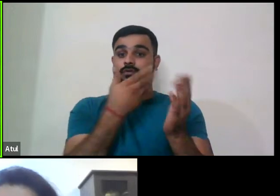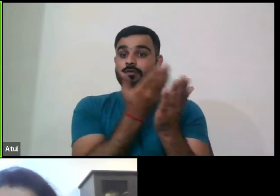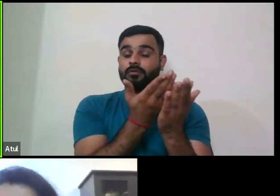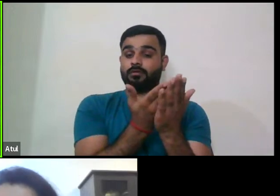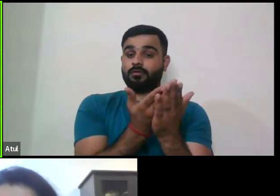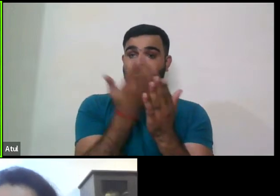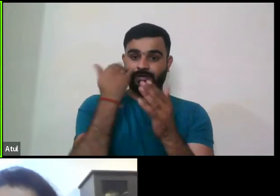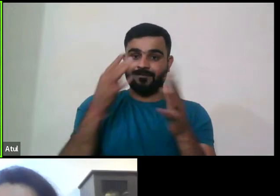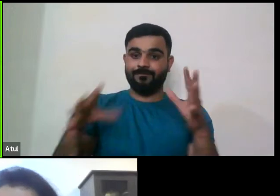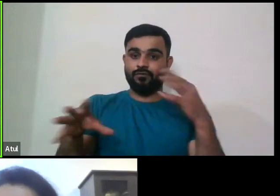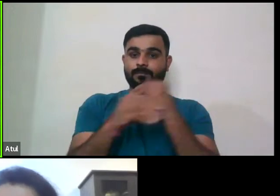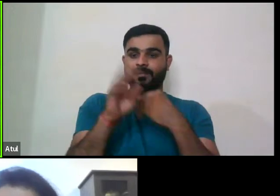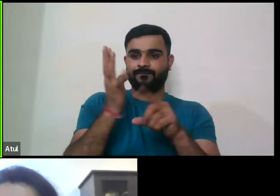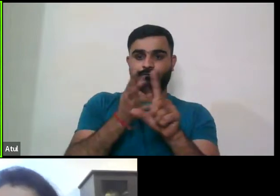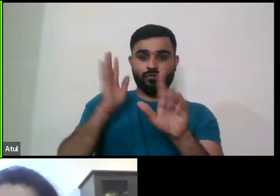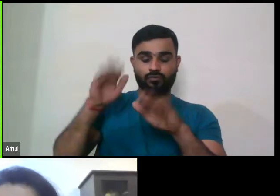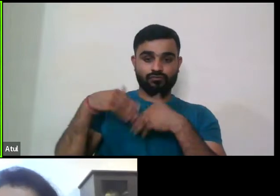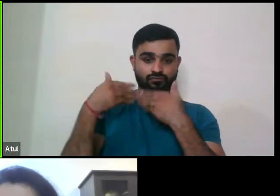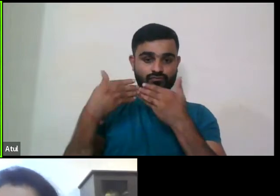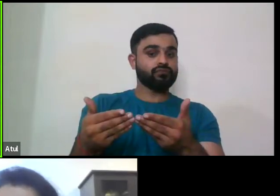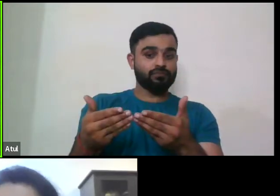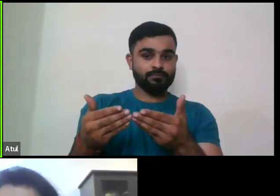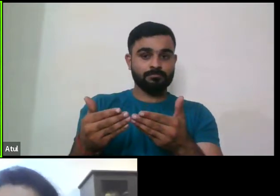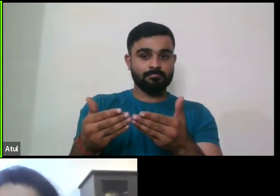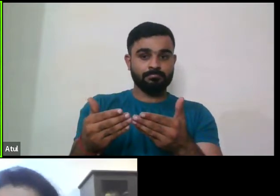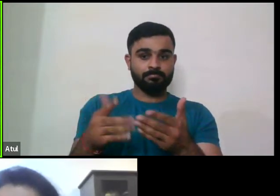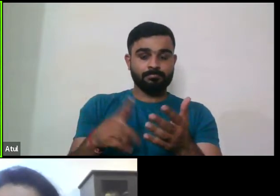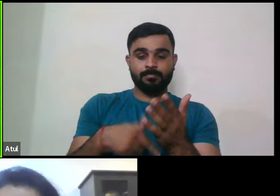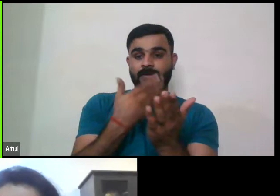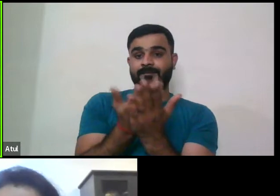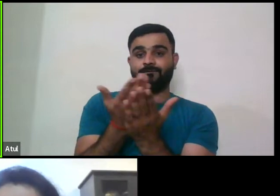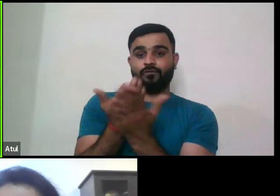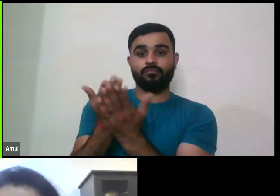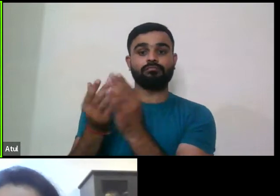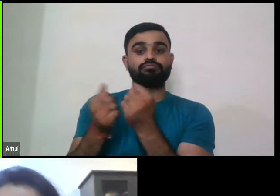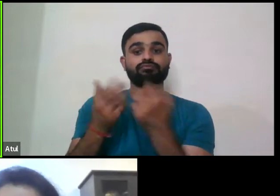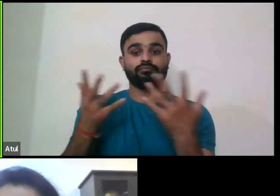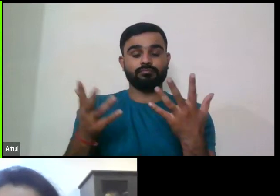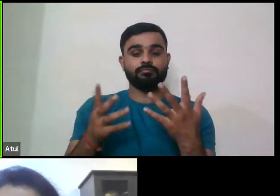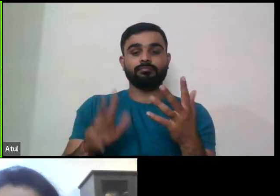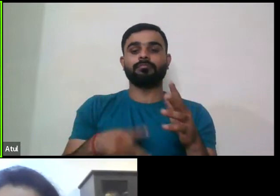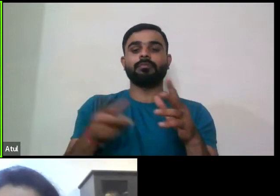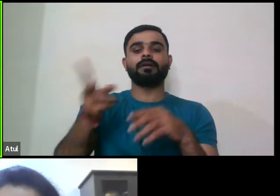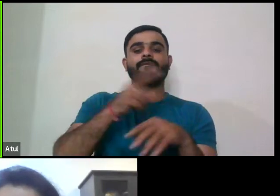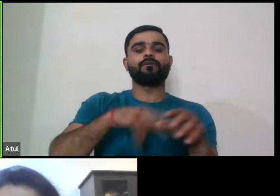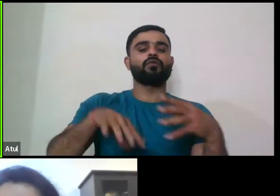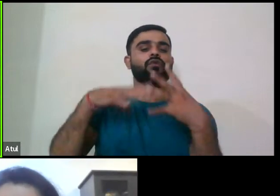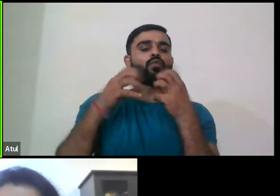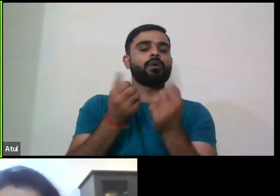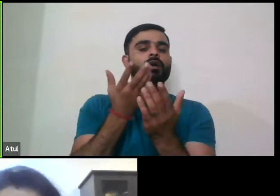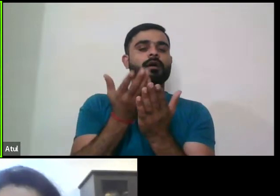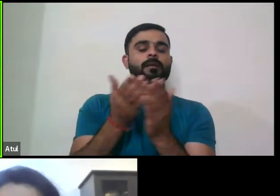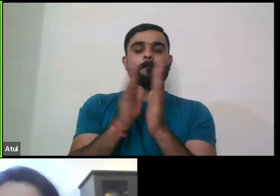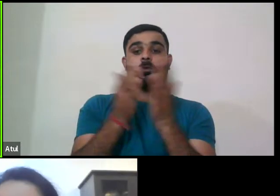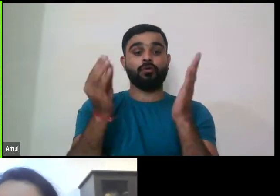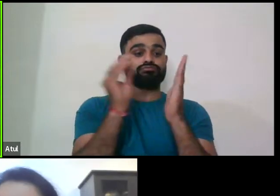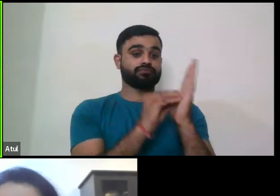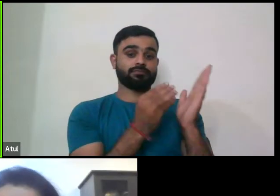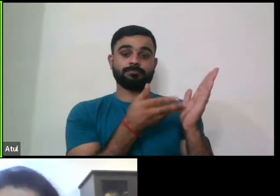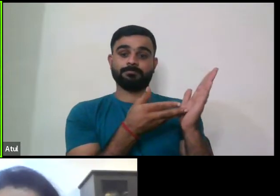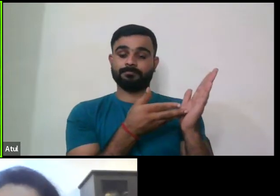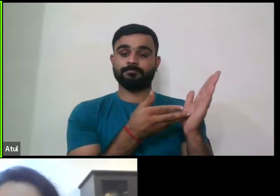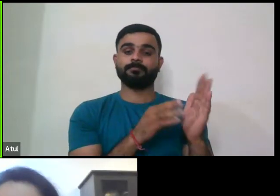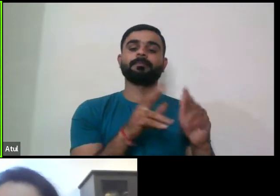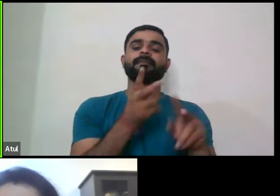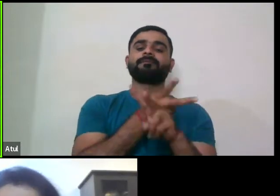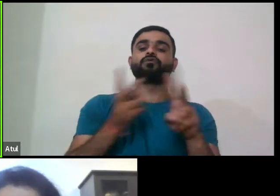just concluded 4 years after the hmm, abrogation took place. On things like electoral bonds, we discussed that in the book.